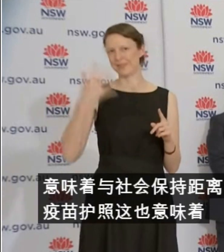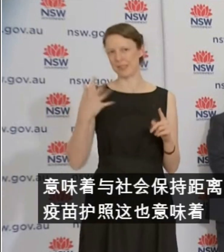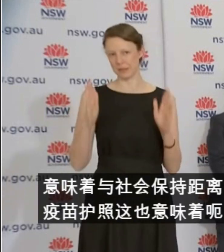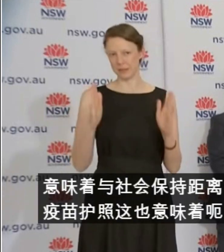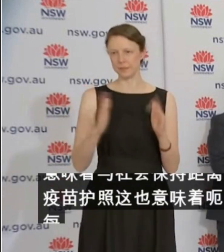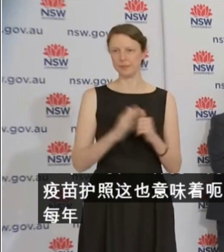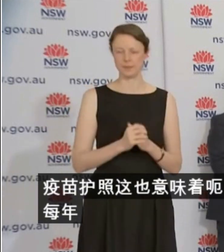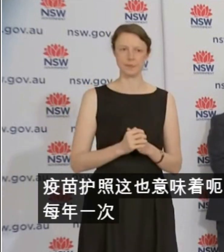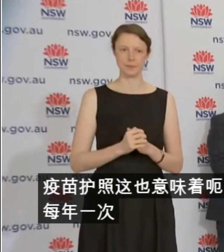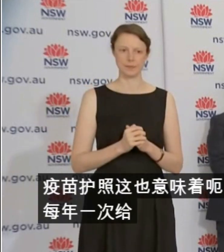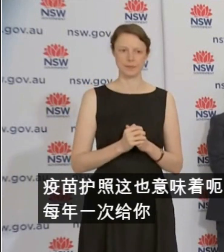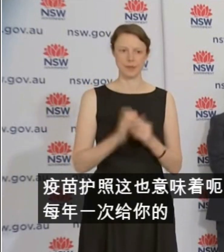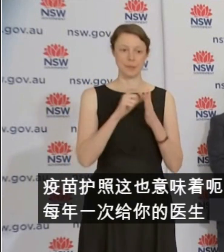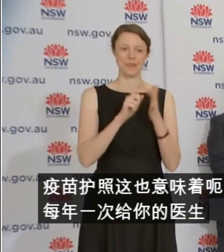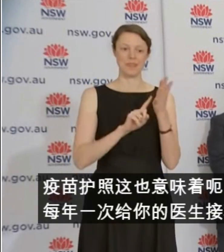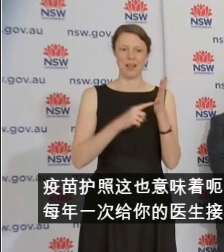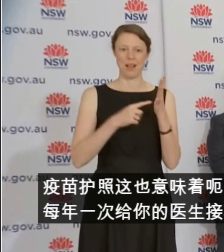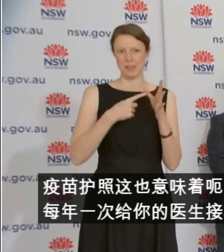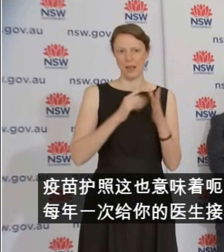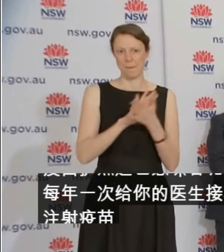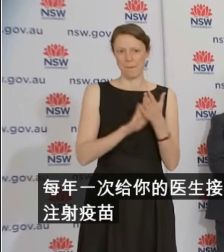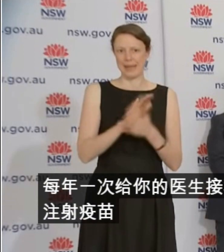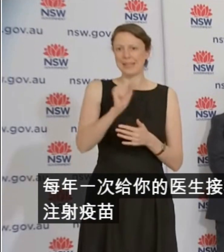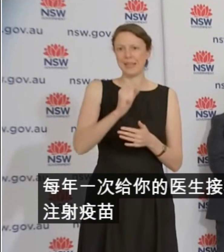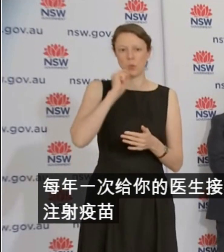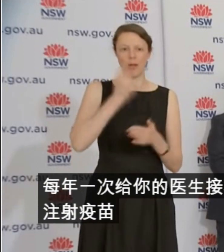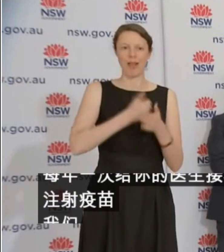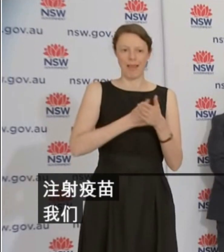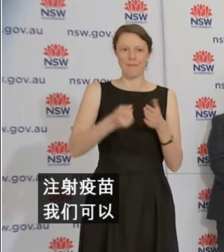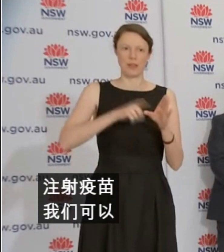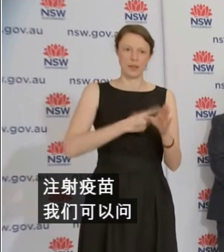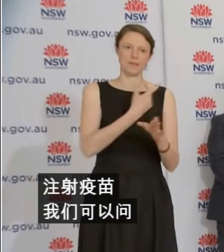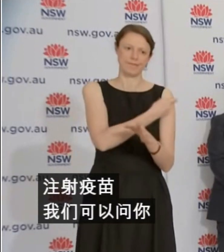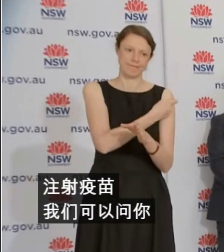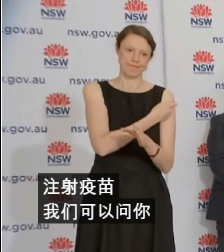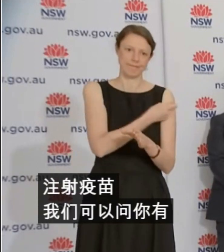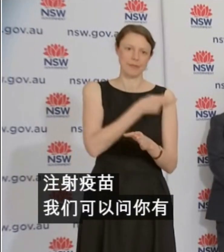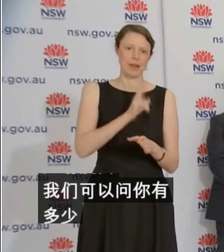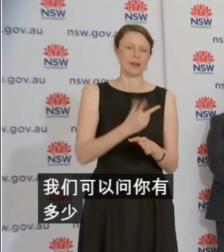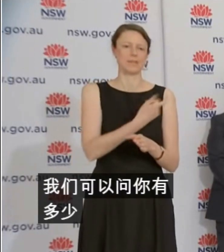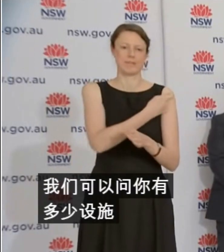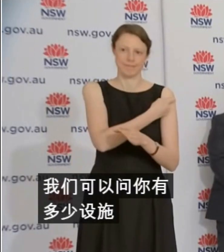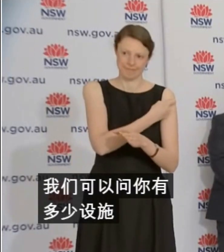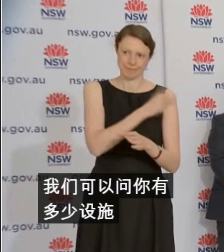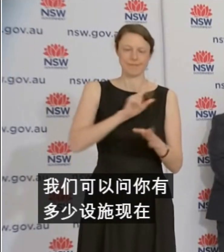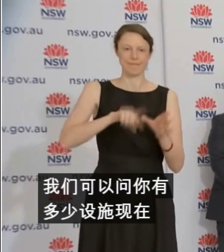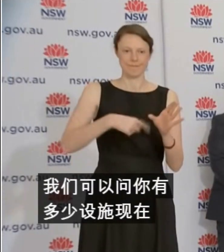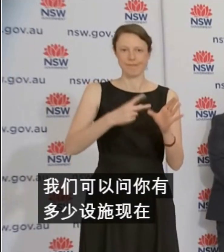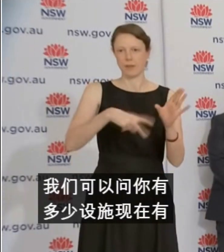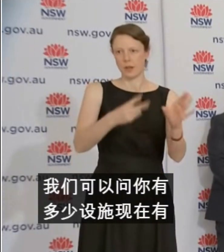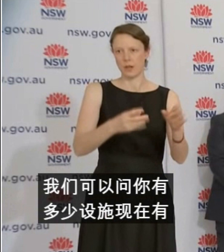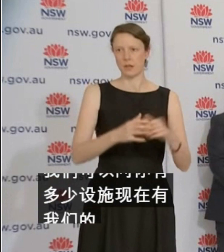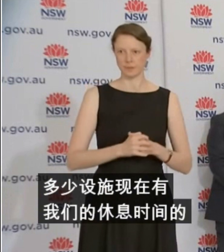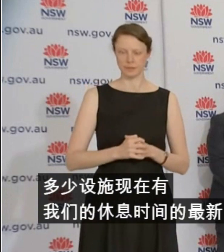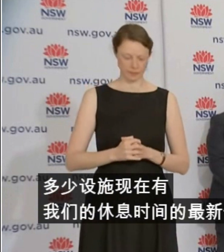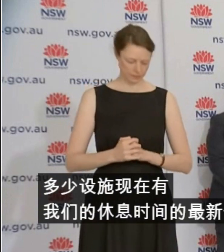means once a year getting a booster or a jab to vaccinate. Dr. Gale, can we just ask an update on how many facilities